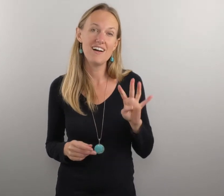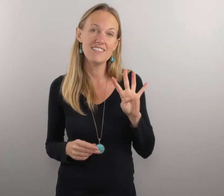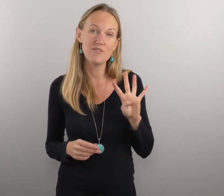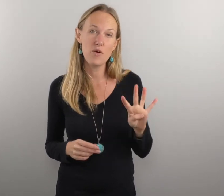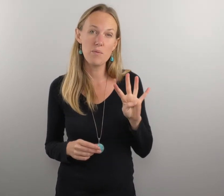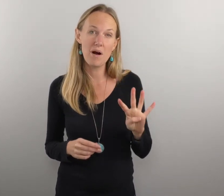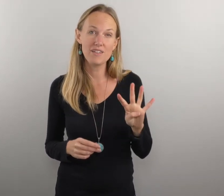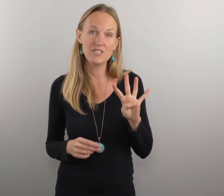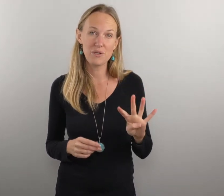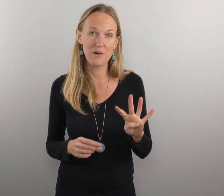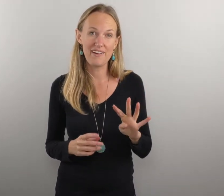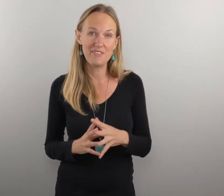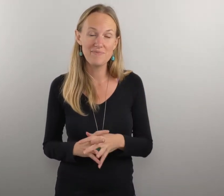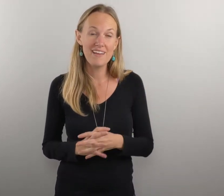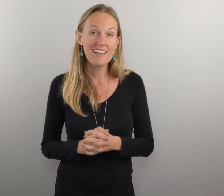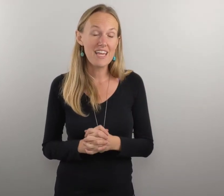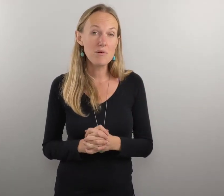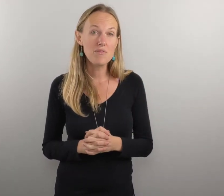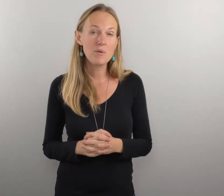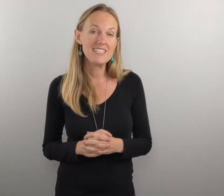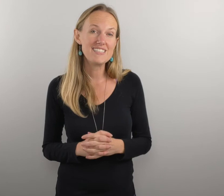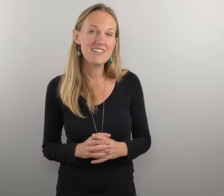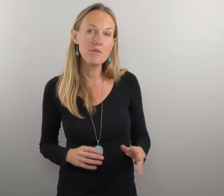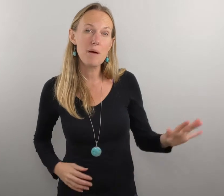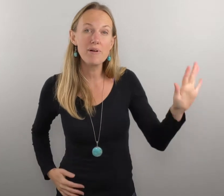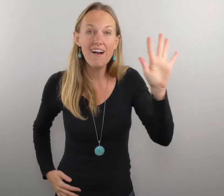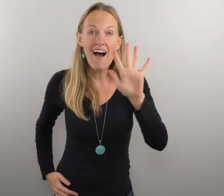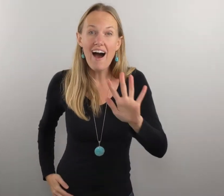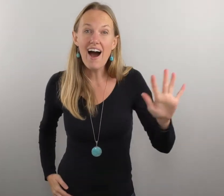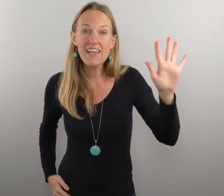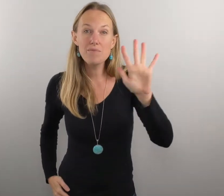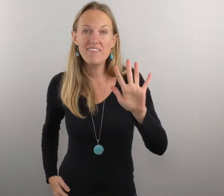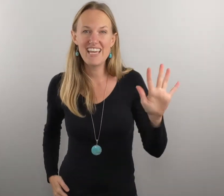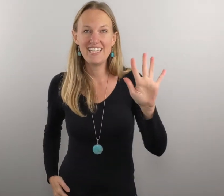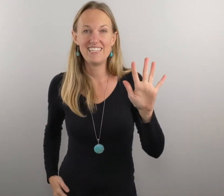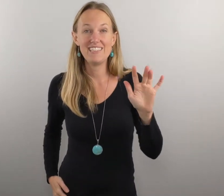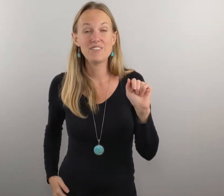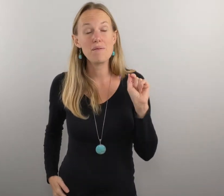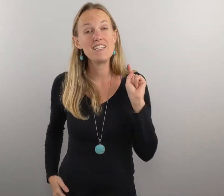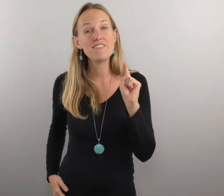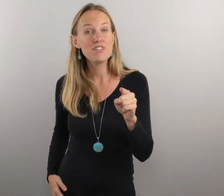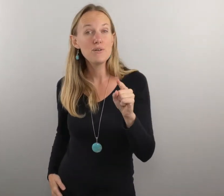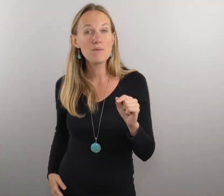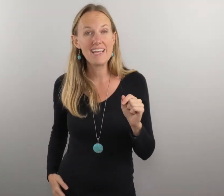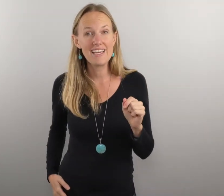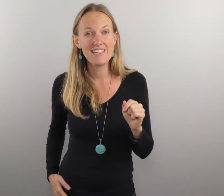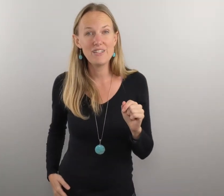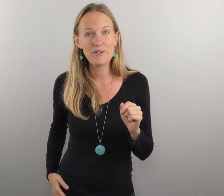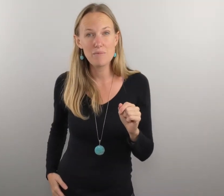is a 4-part tutorial. Okay, but before we get started, remember, I am left-handed. So that means if you are right-handed, you're going to mirror